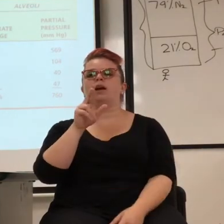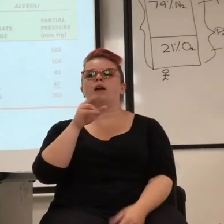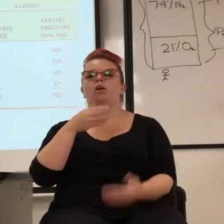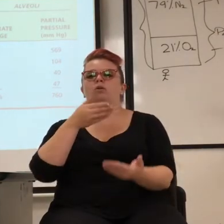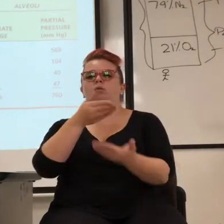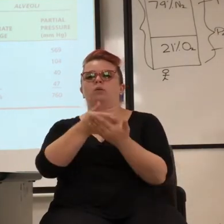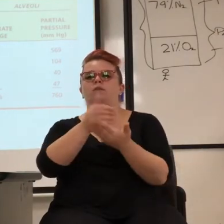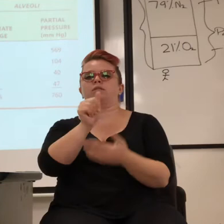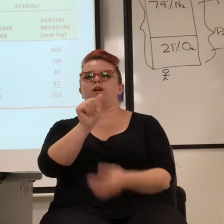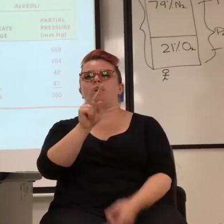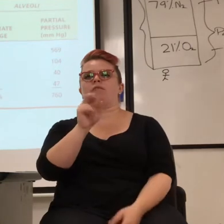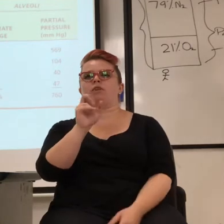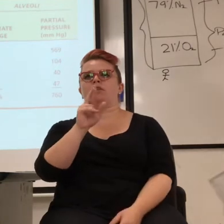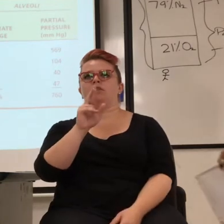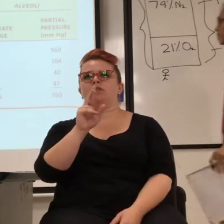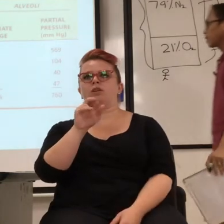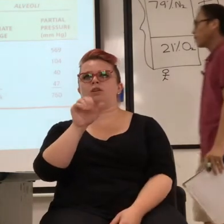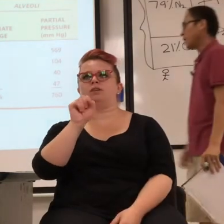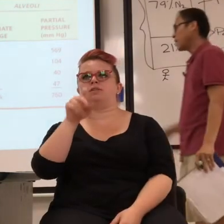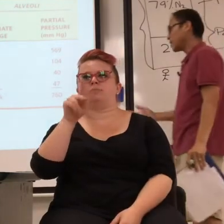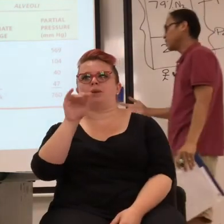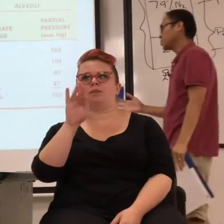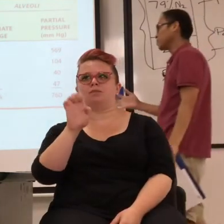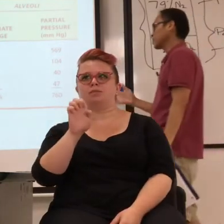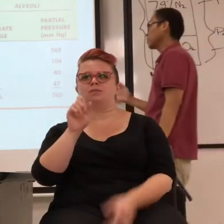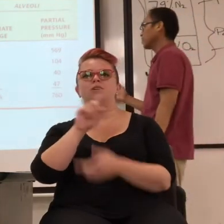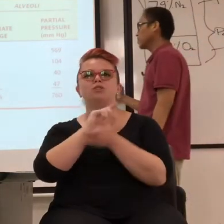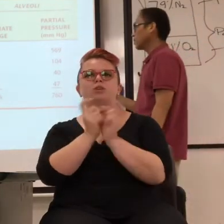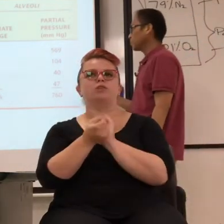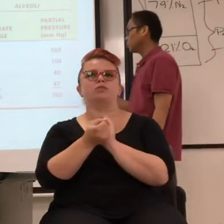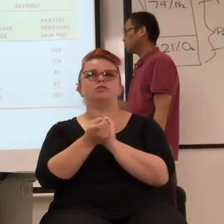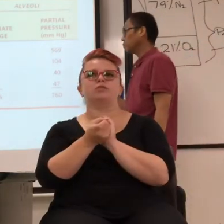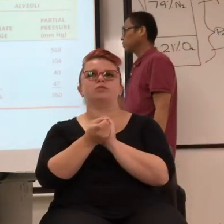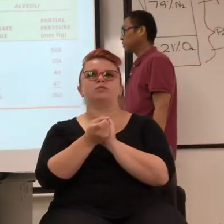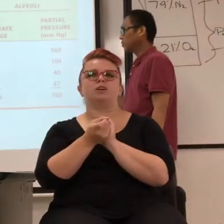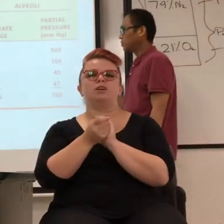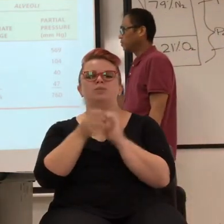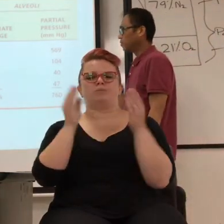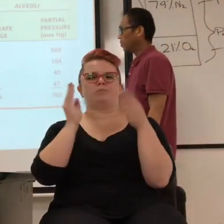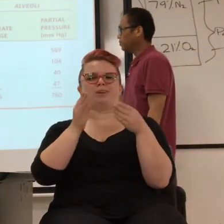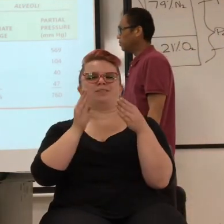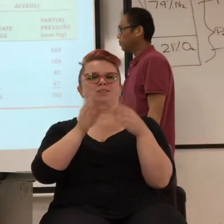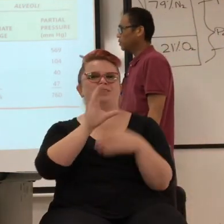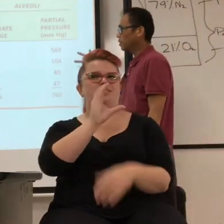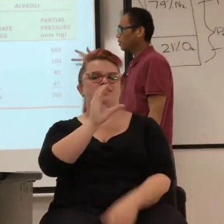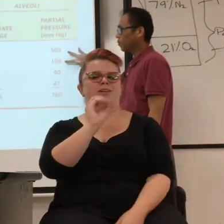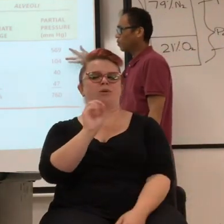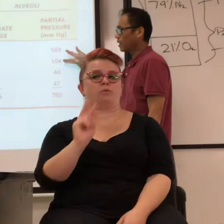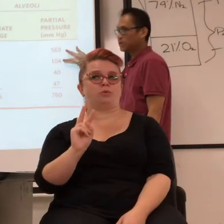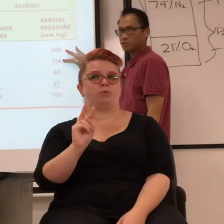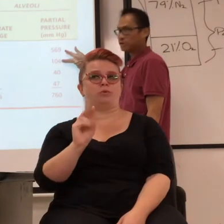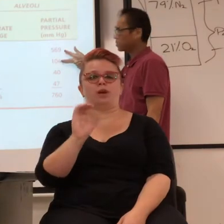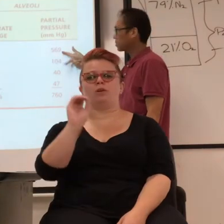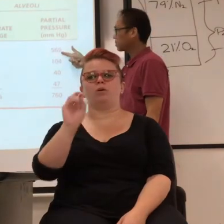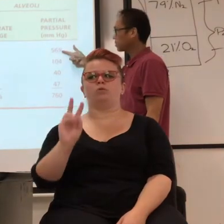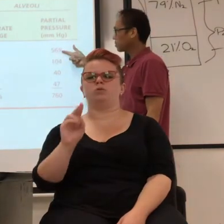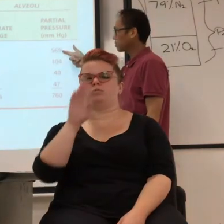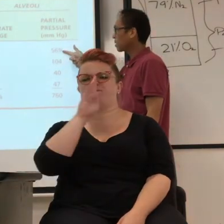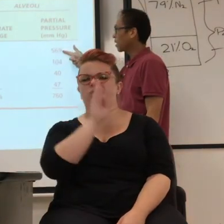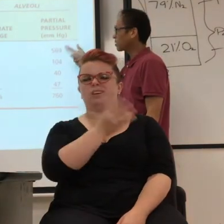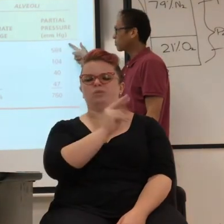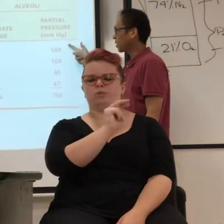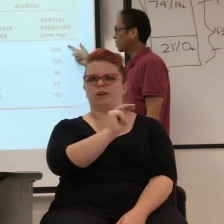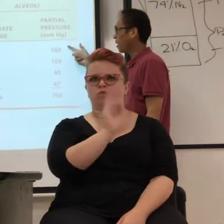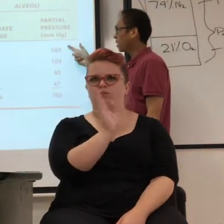spaces, it changes. Pay attention to CO2, O2. You can ignore nitrogen.